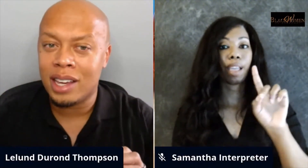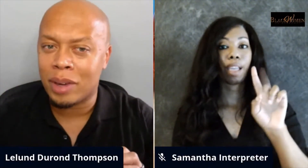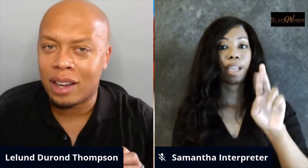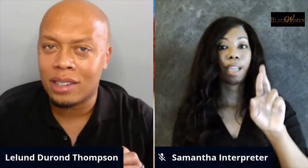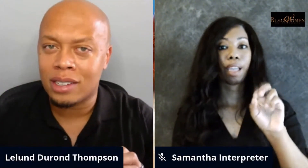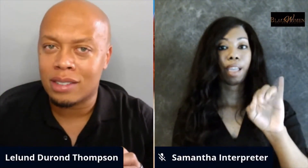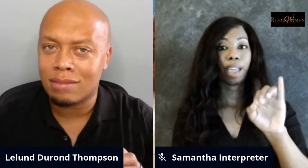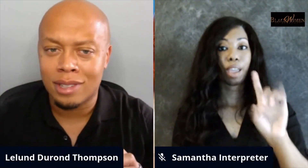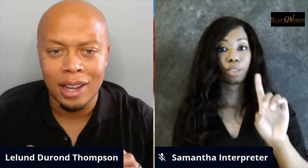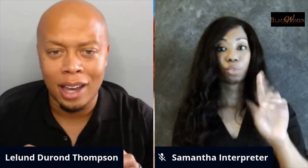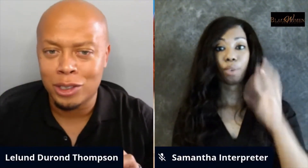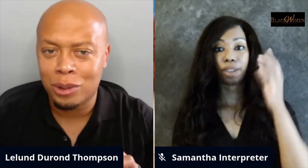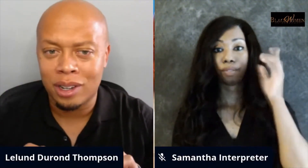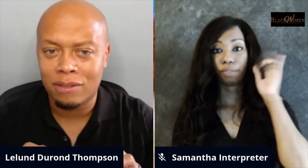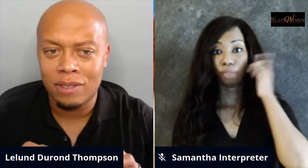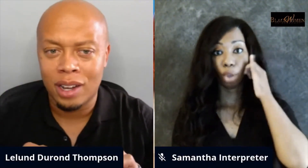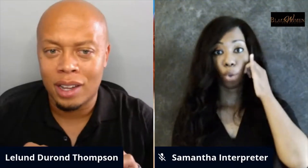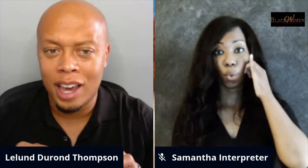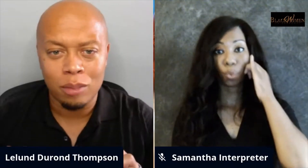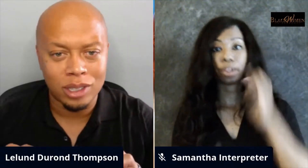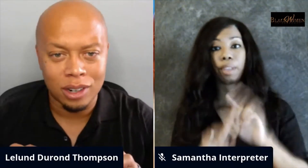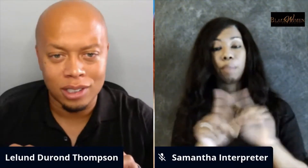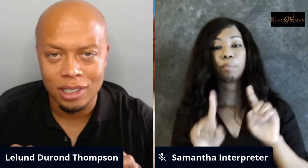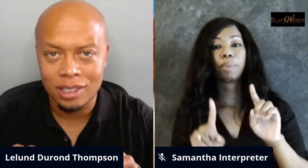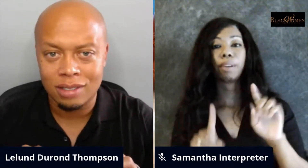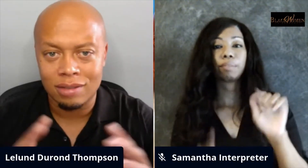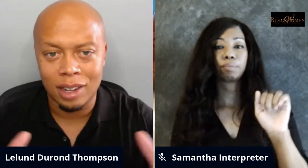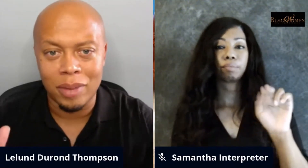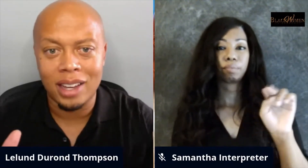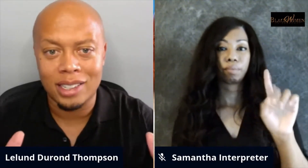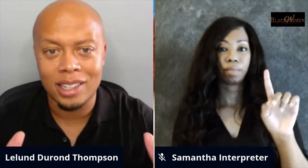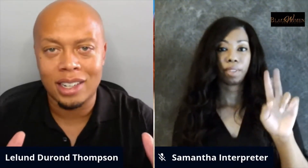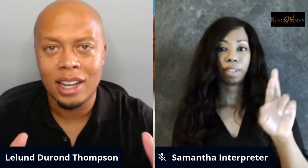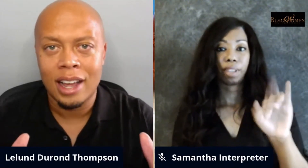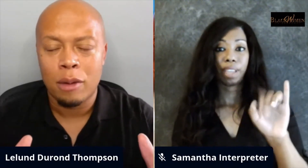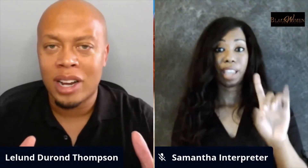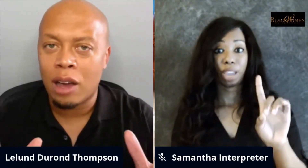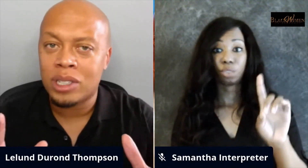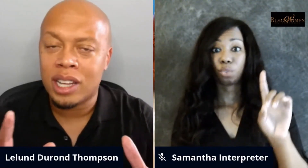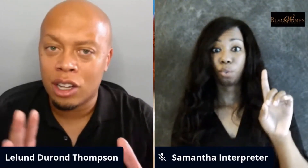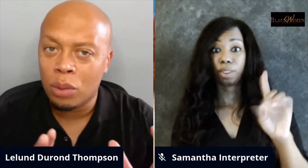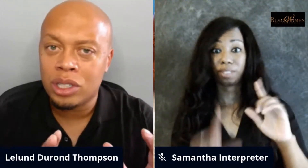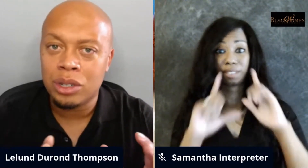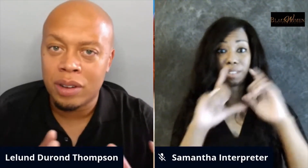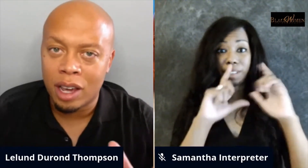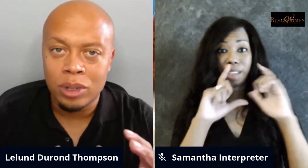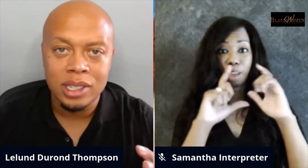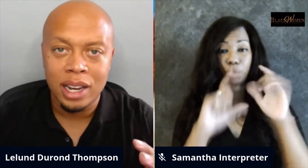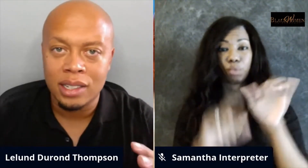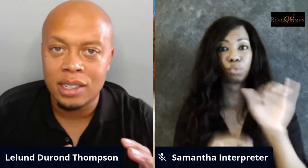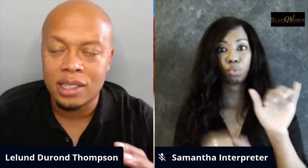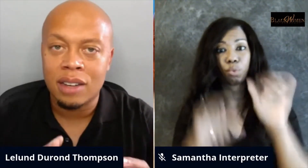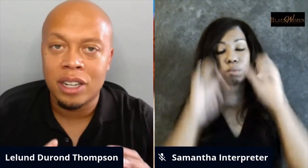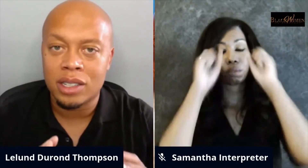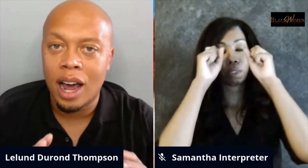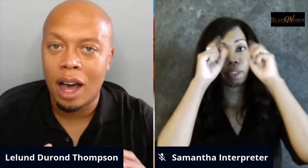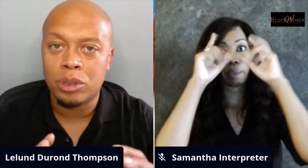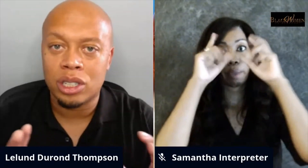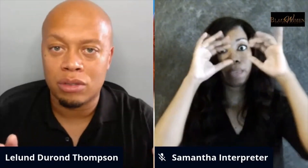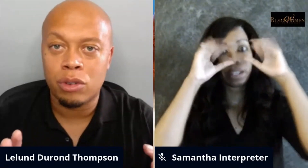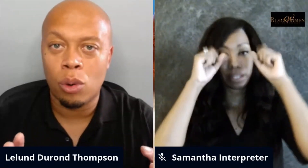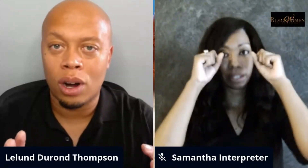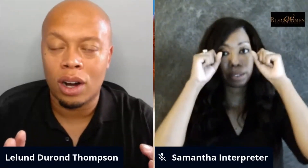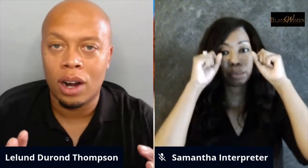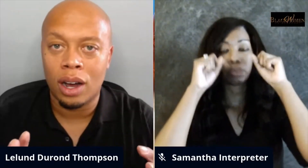same thing because the Android cameras are just amazing. But I would say go into your camera settings and see if there's an